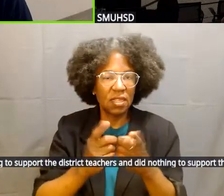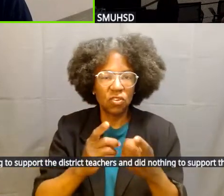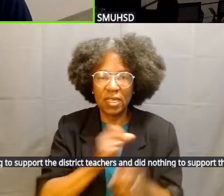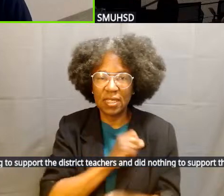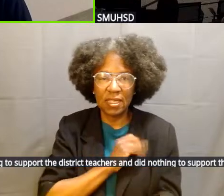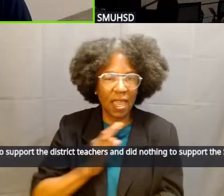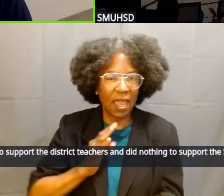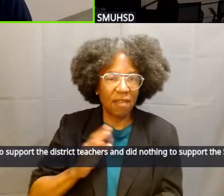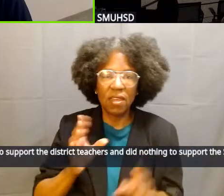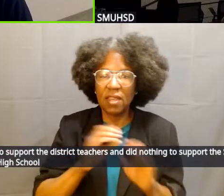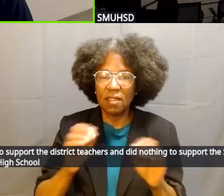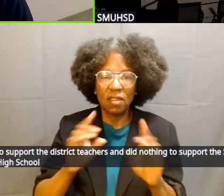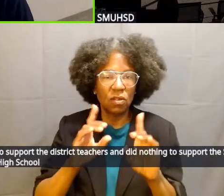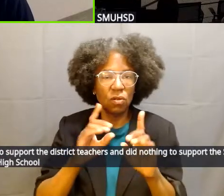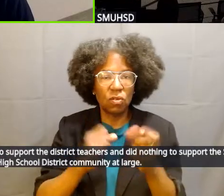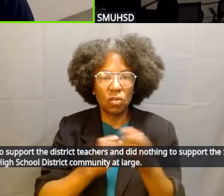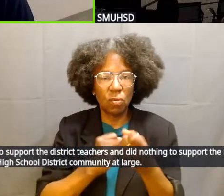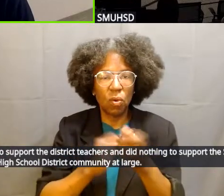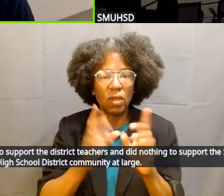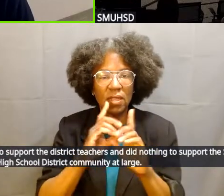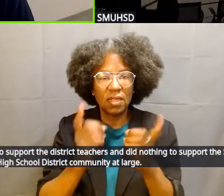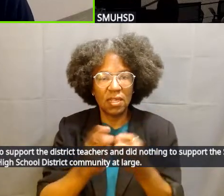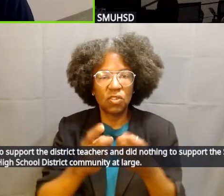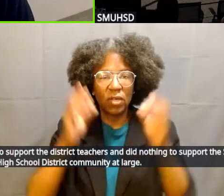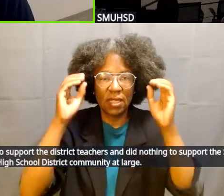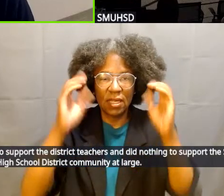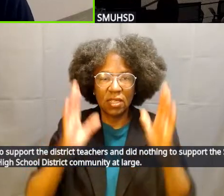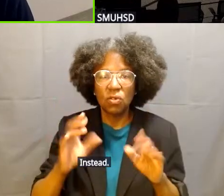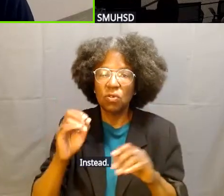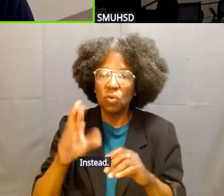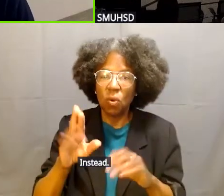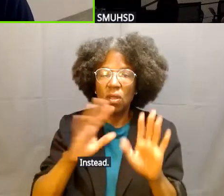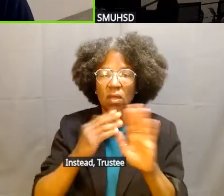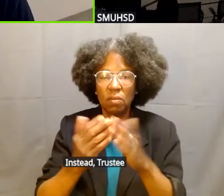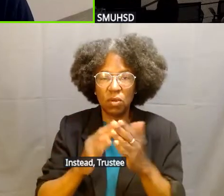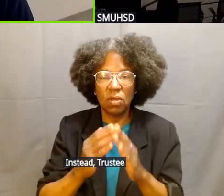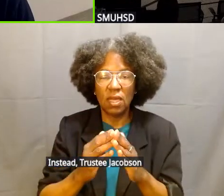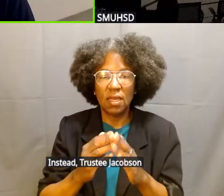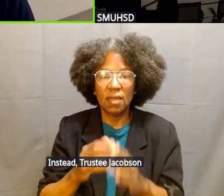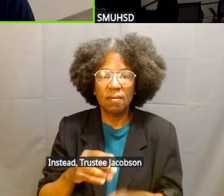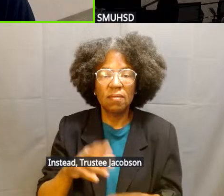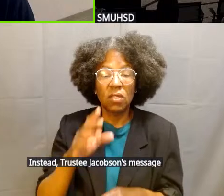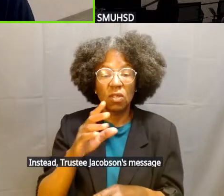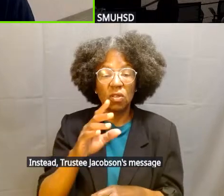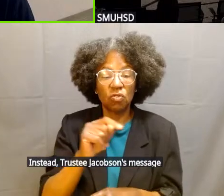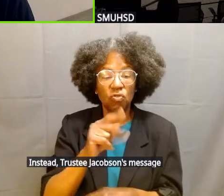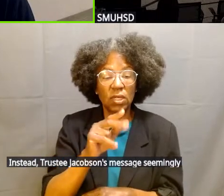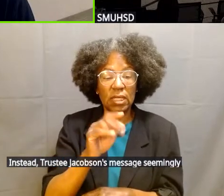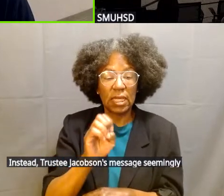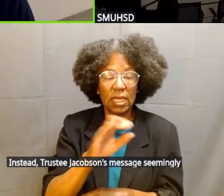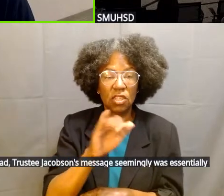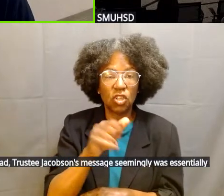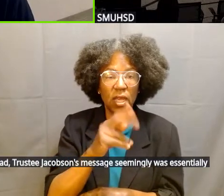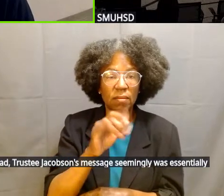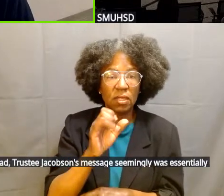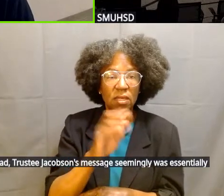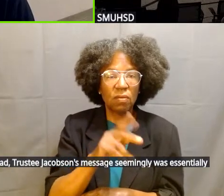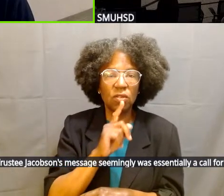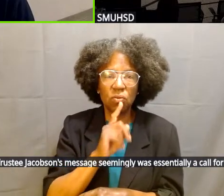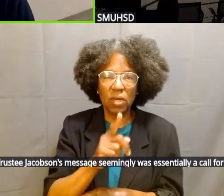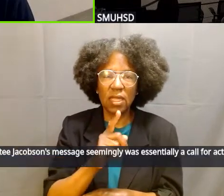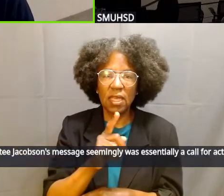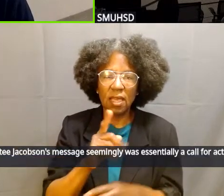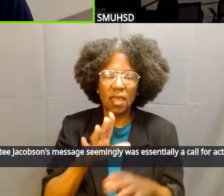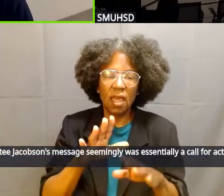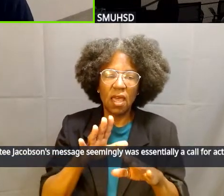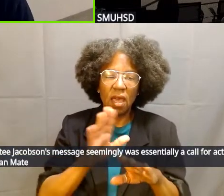School District community at large. Instead, Trustee Jacobson's message seemingly was essentially a call for action against the San